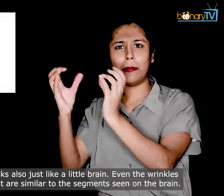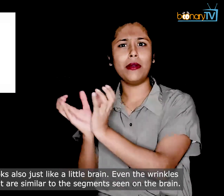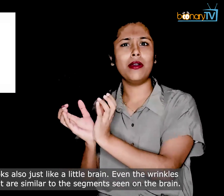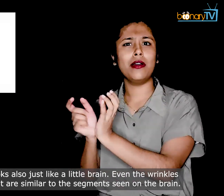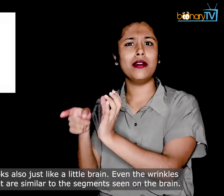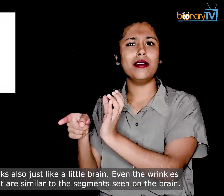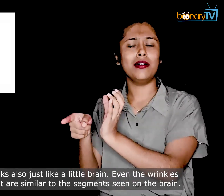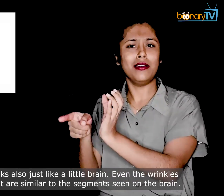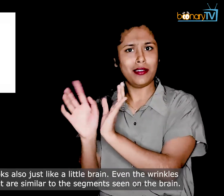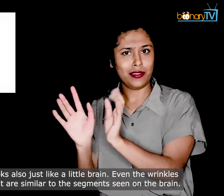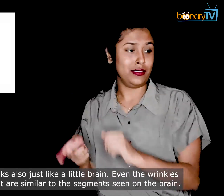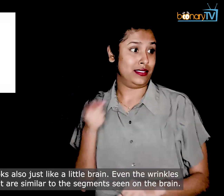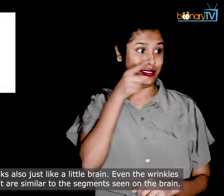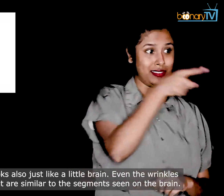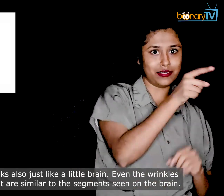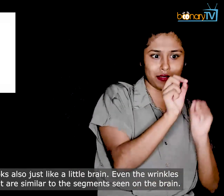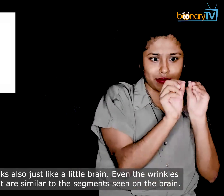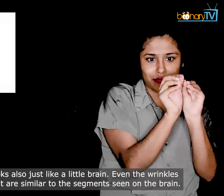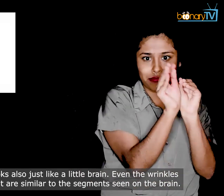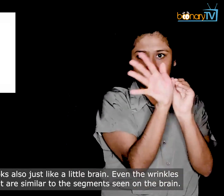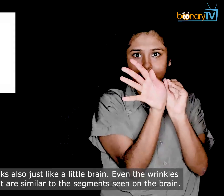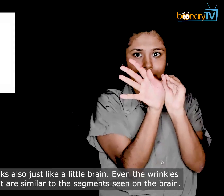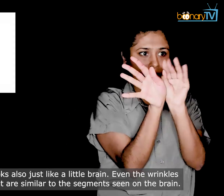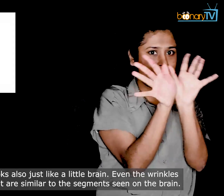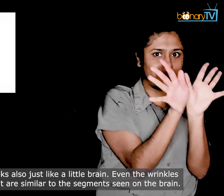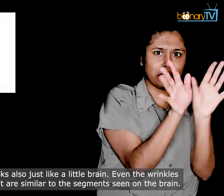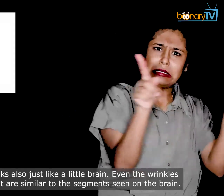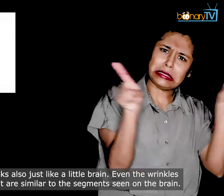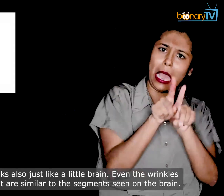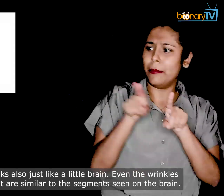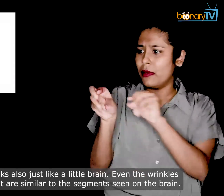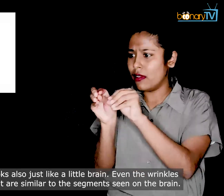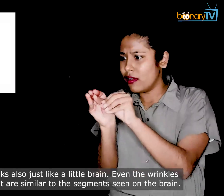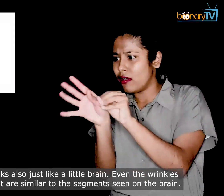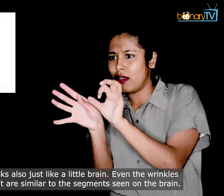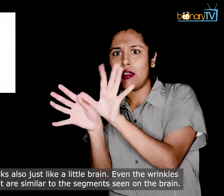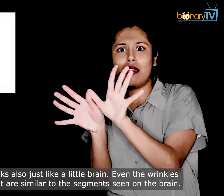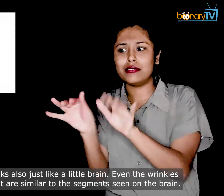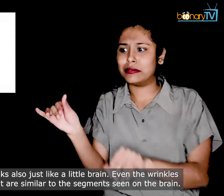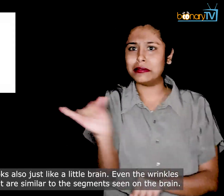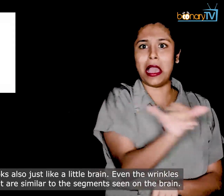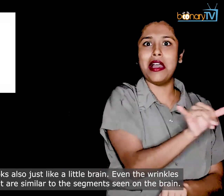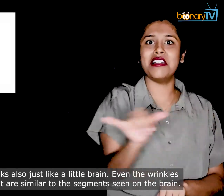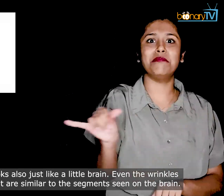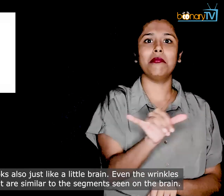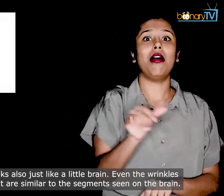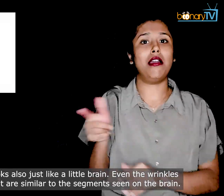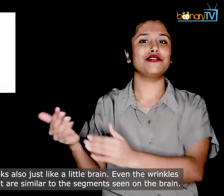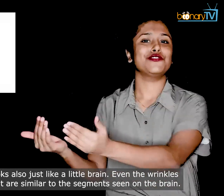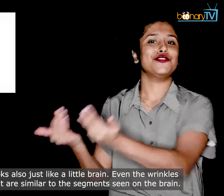even the wrinkles or folds on the nut are similar to the segments on the brain